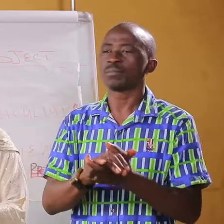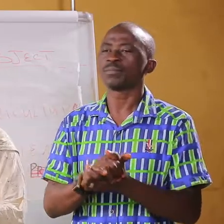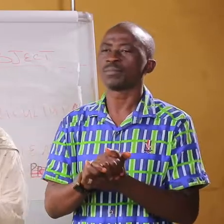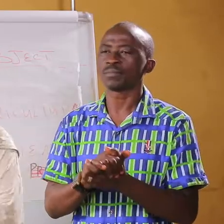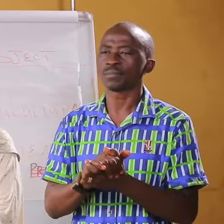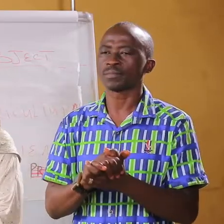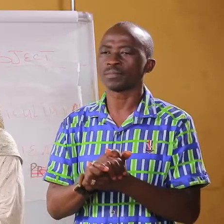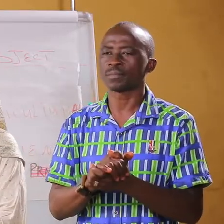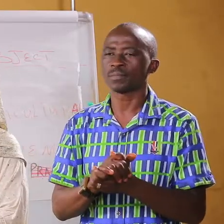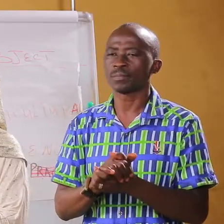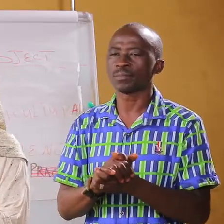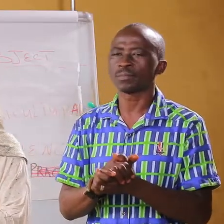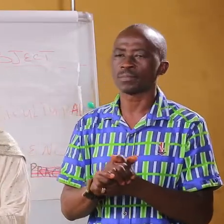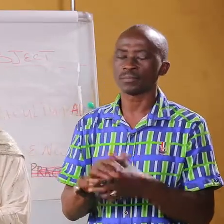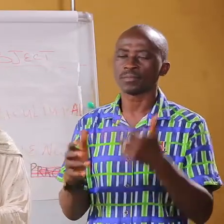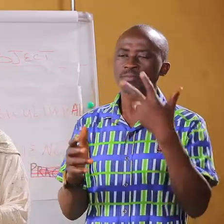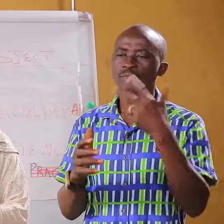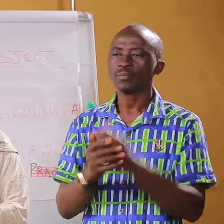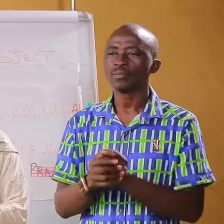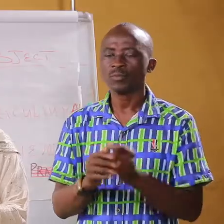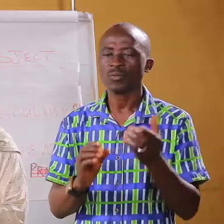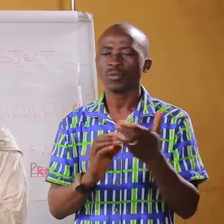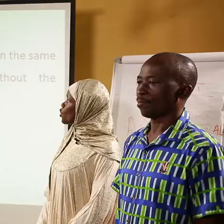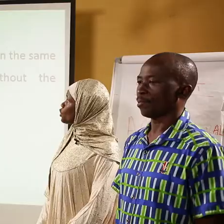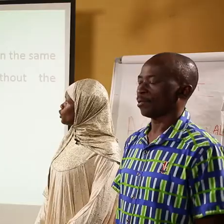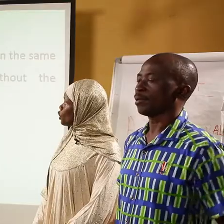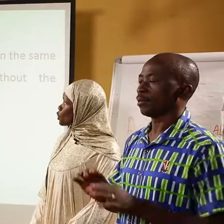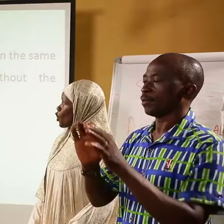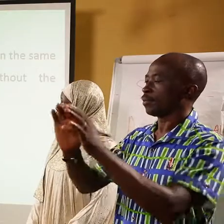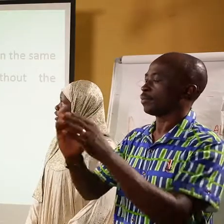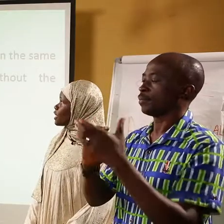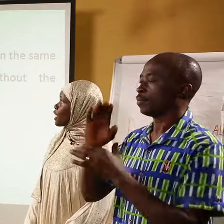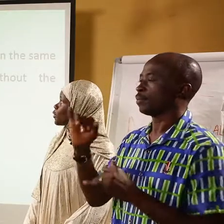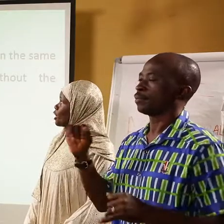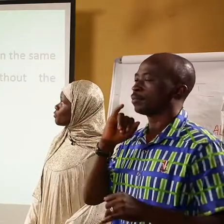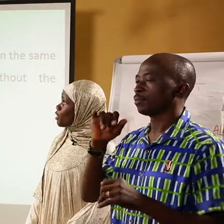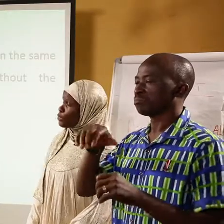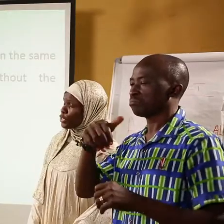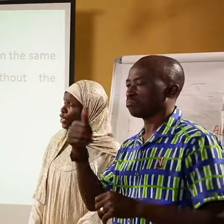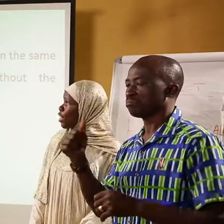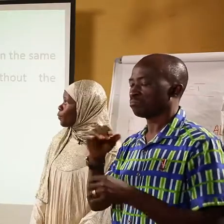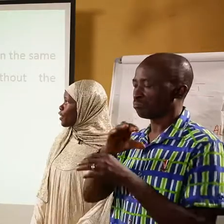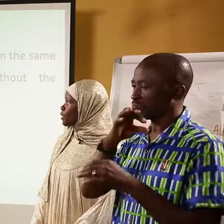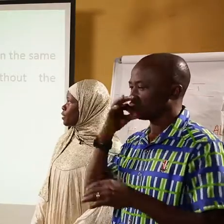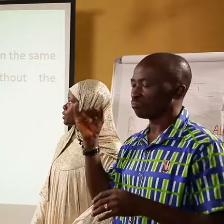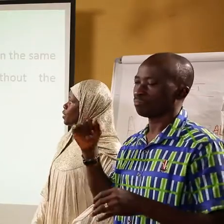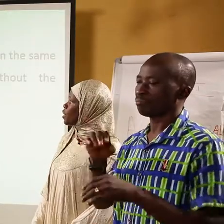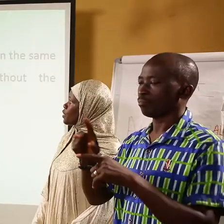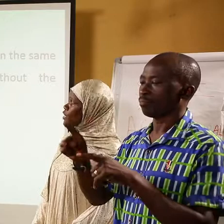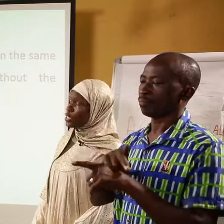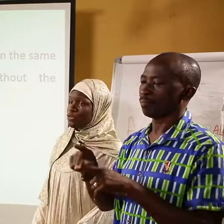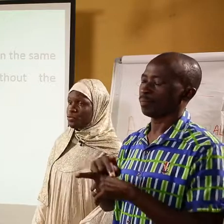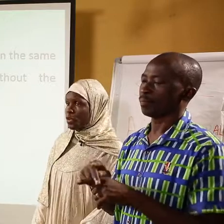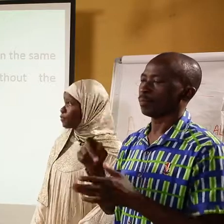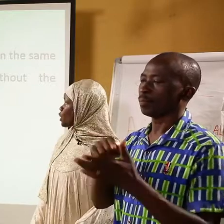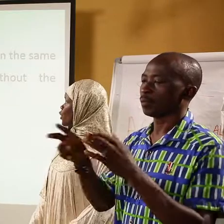The third one is continuous cropping. Continuous cropping is another farming practice.